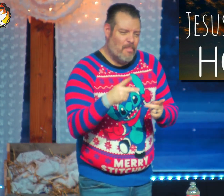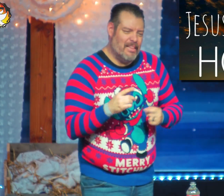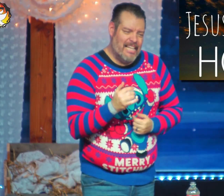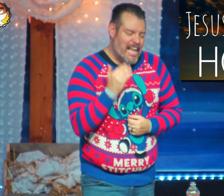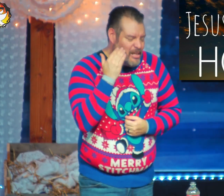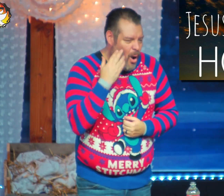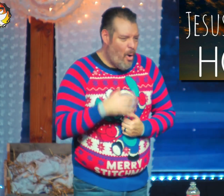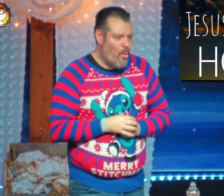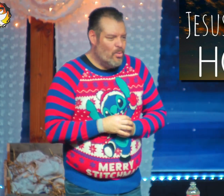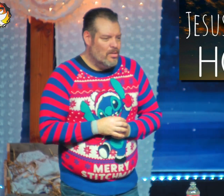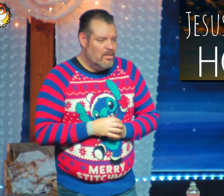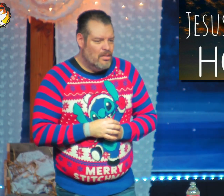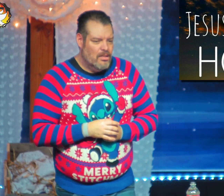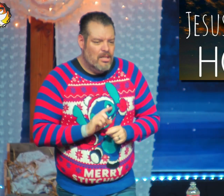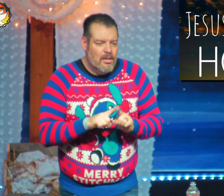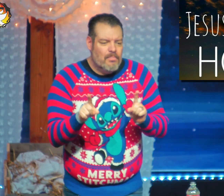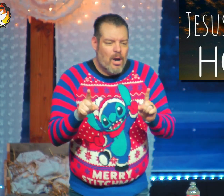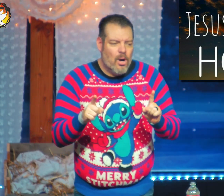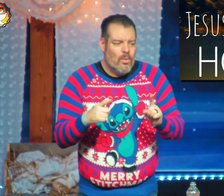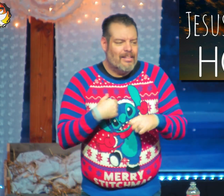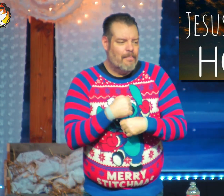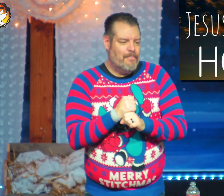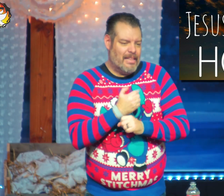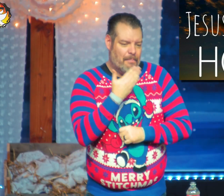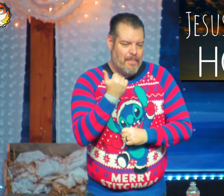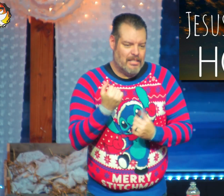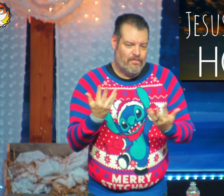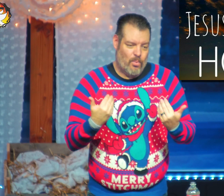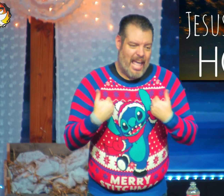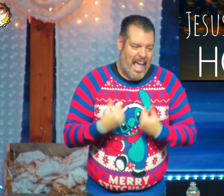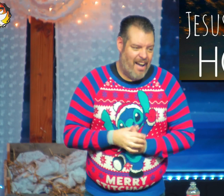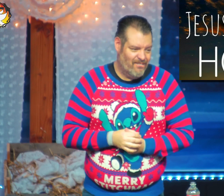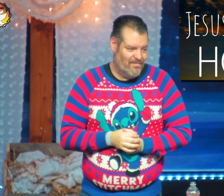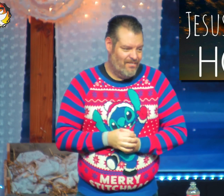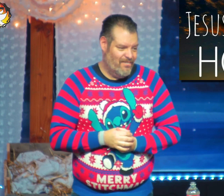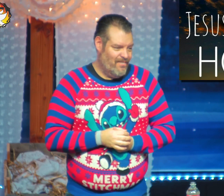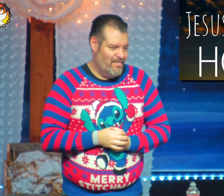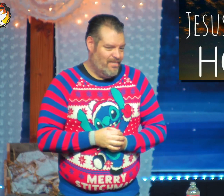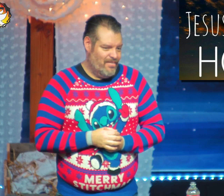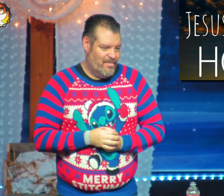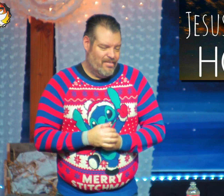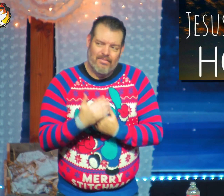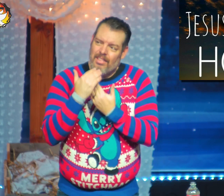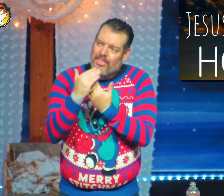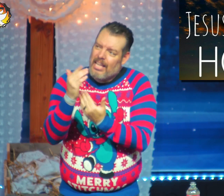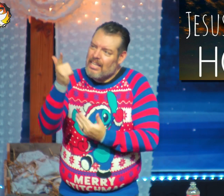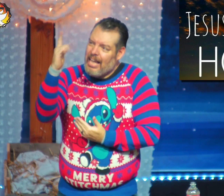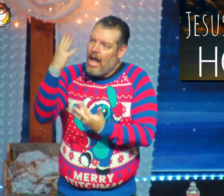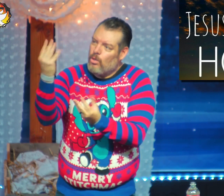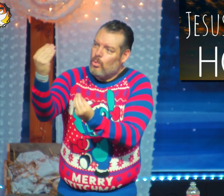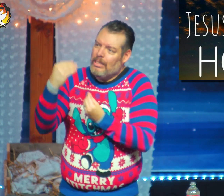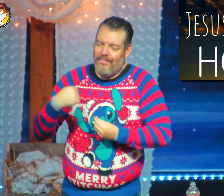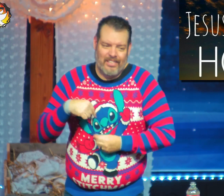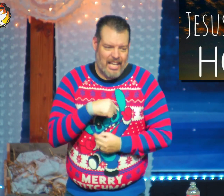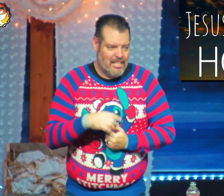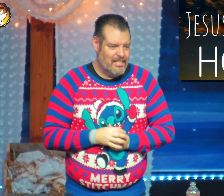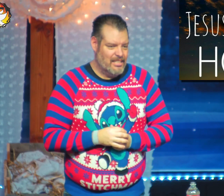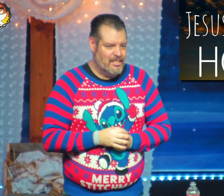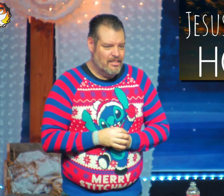God's with us every day. God spends time with you, all of us. He gives us hope.